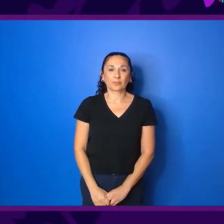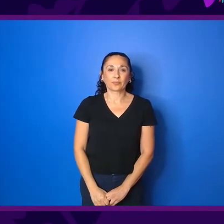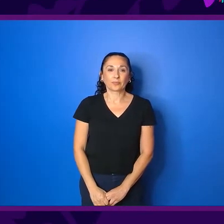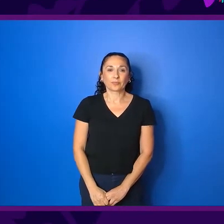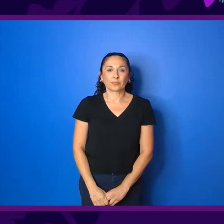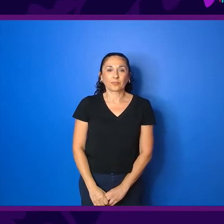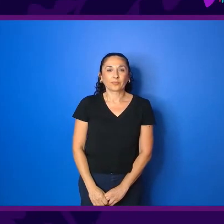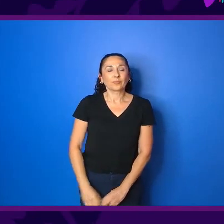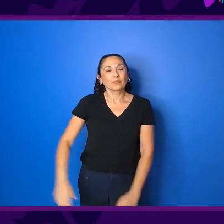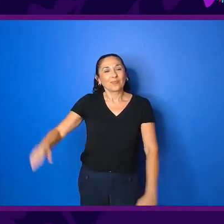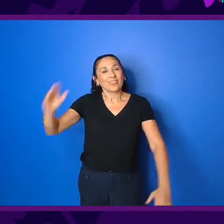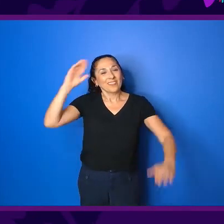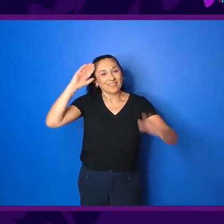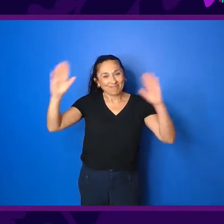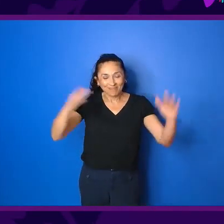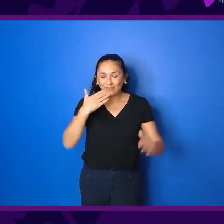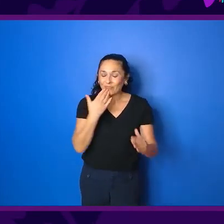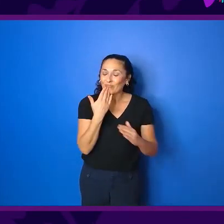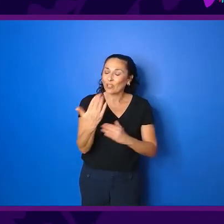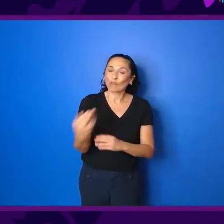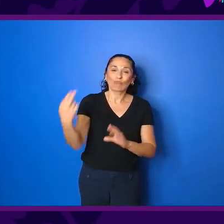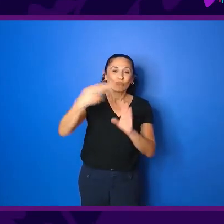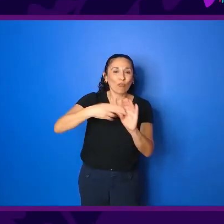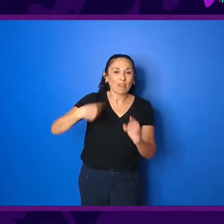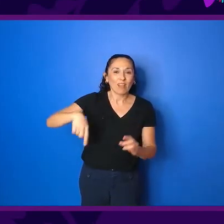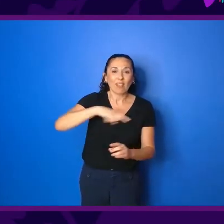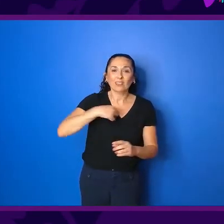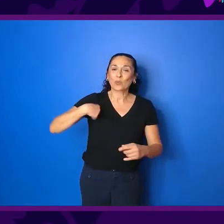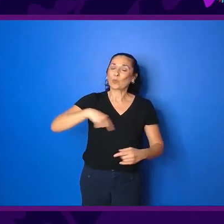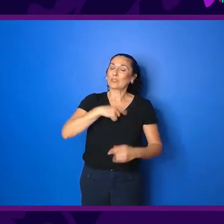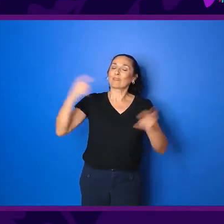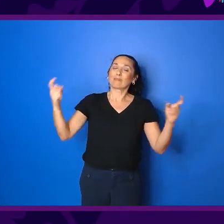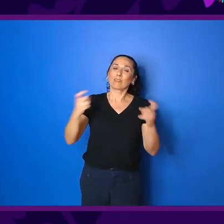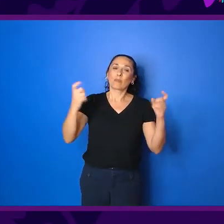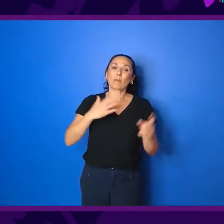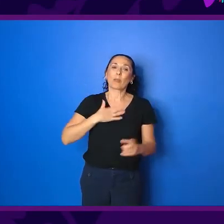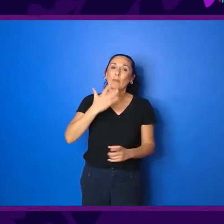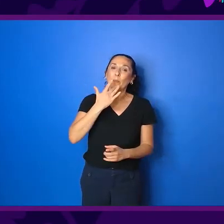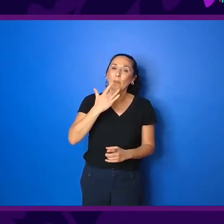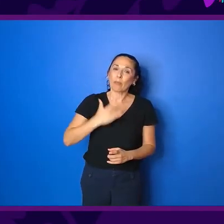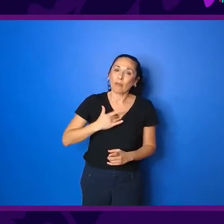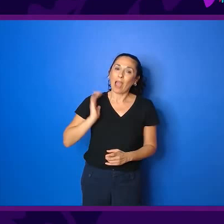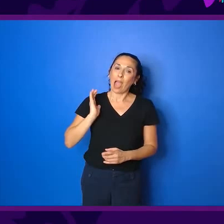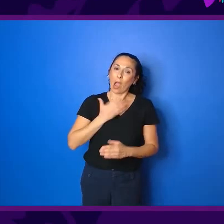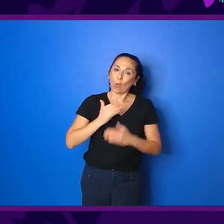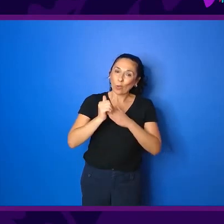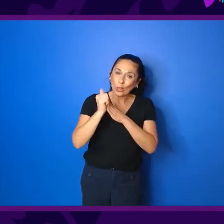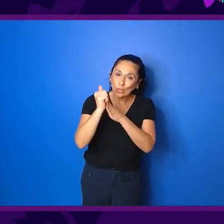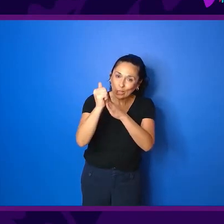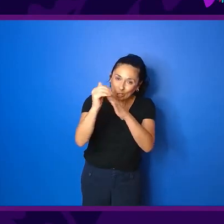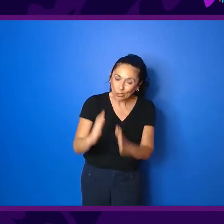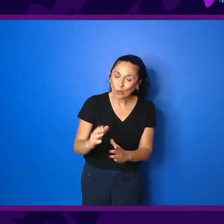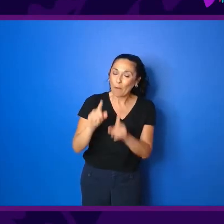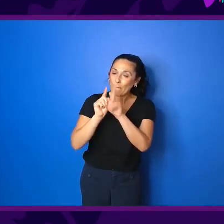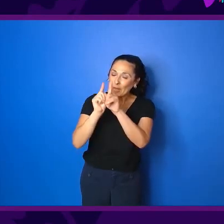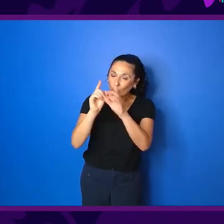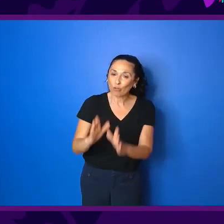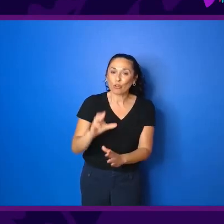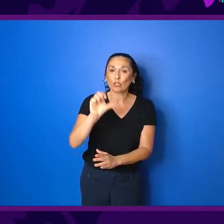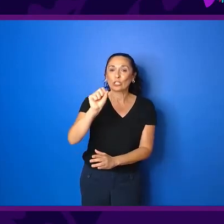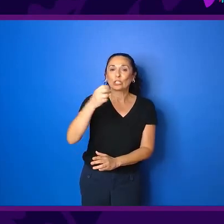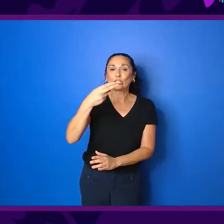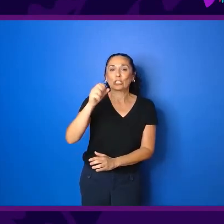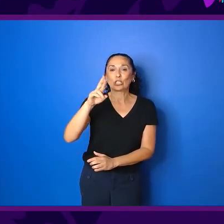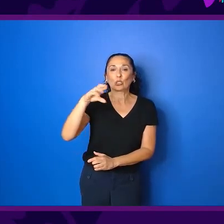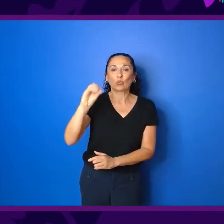Thank you for joining us this evening as we celebrate my mother, our leader, mentor, and shiro, Dolores Huerta.